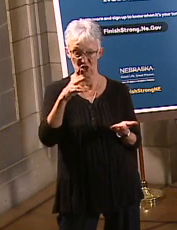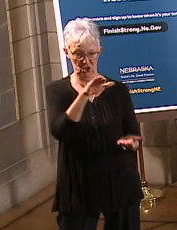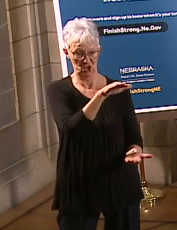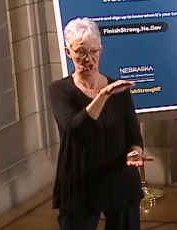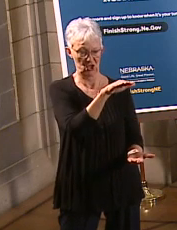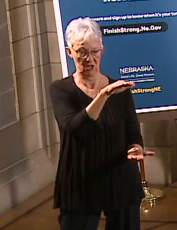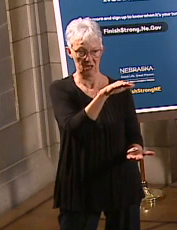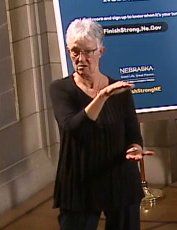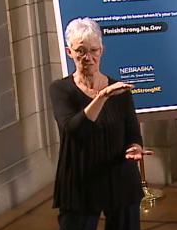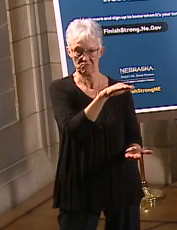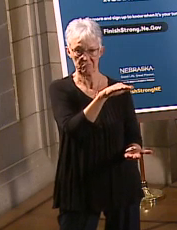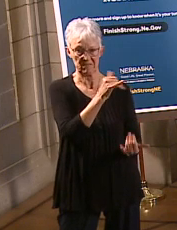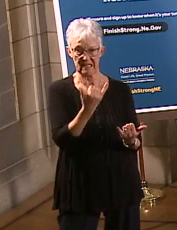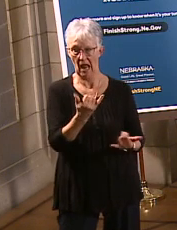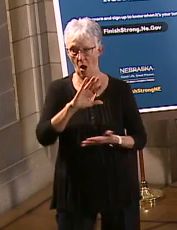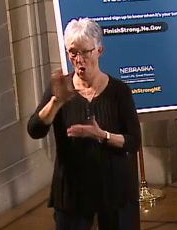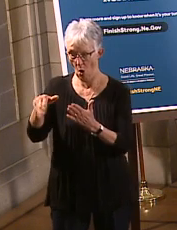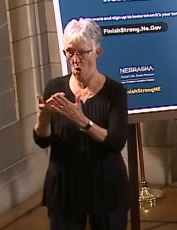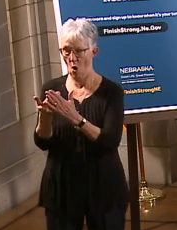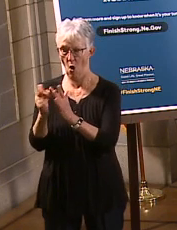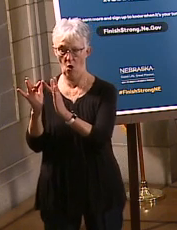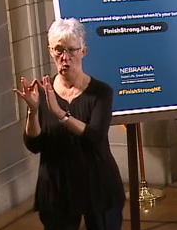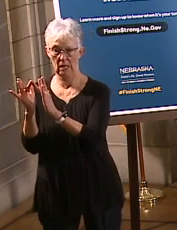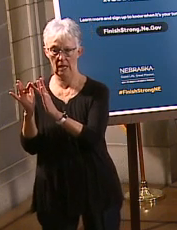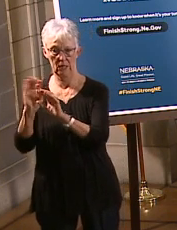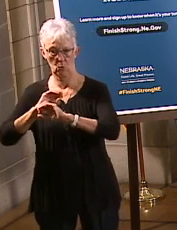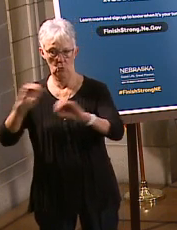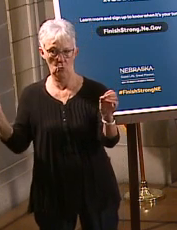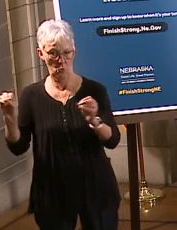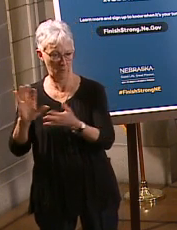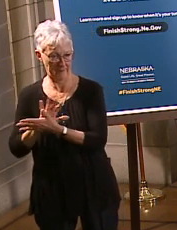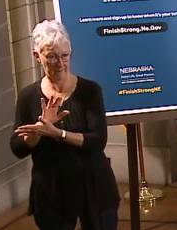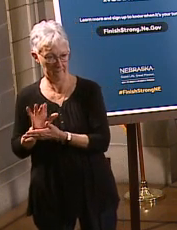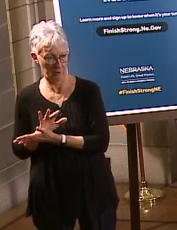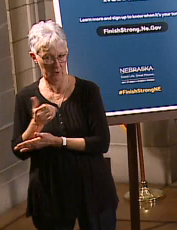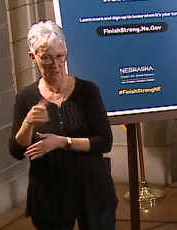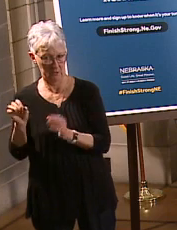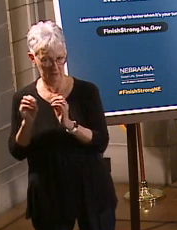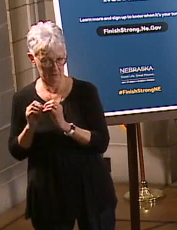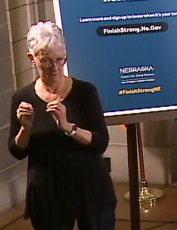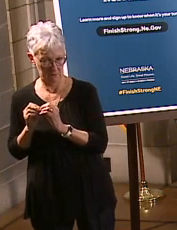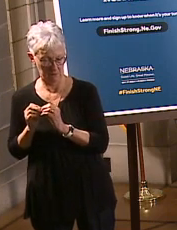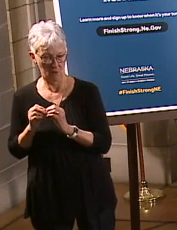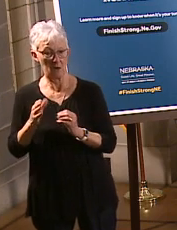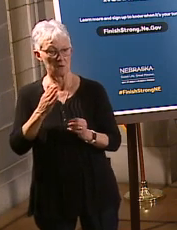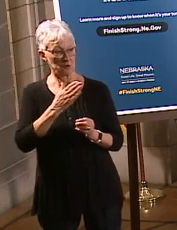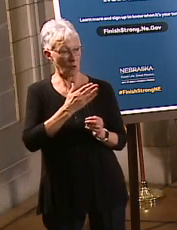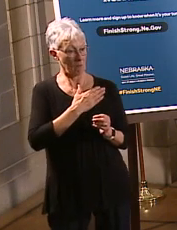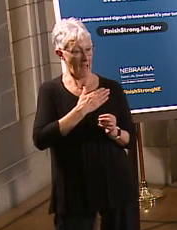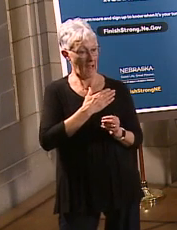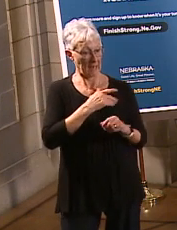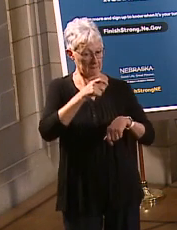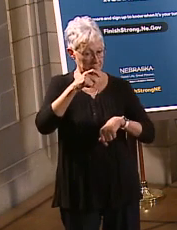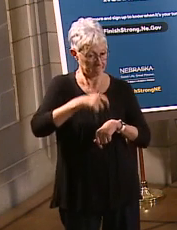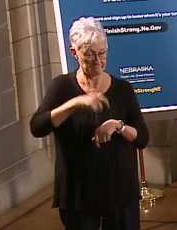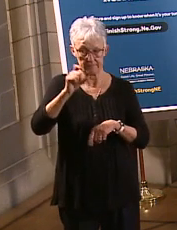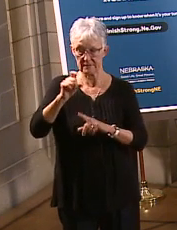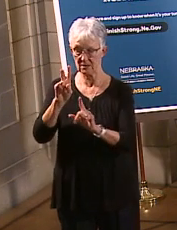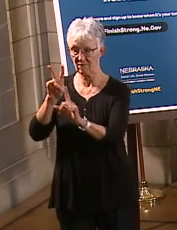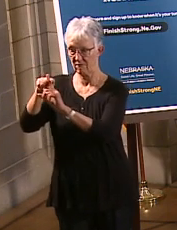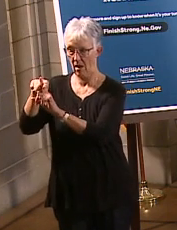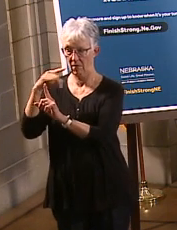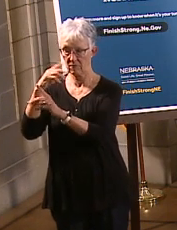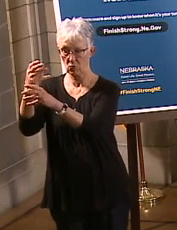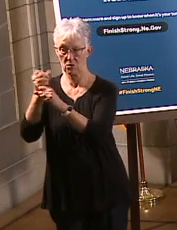now is totally online and no paper. Now the entire process can be online, so everything can